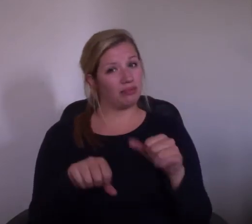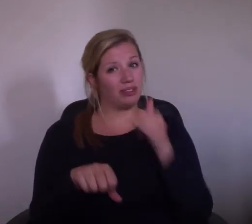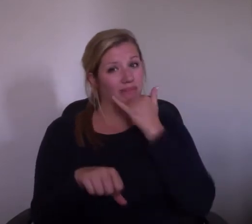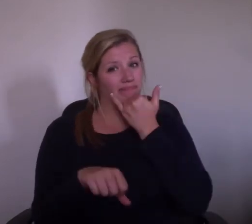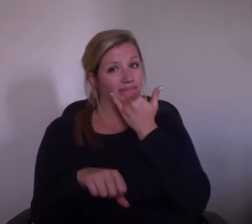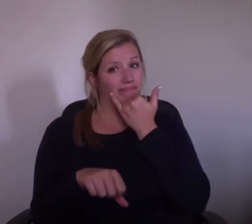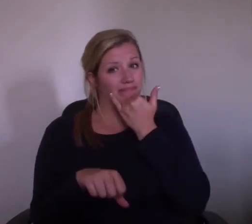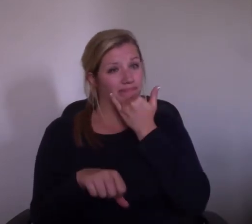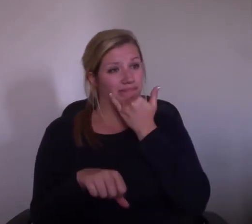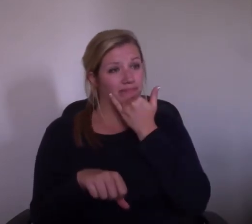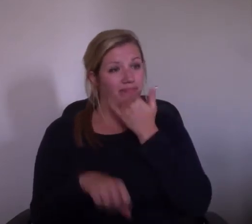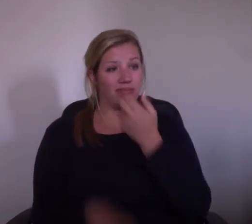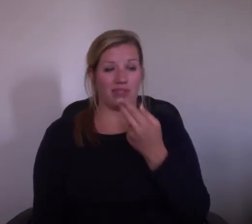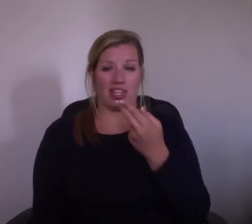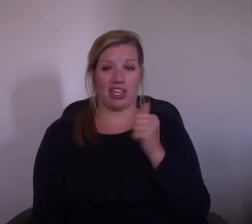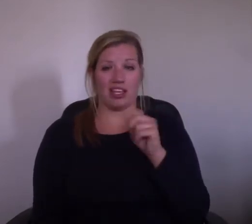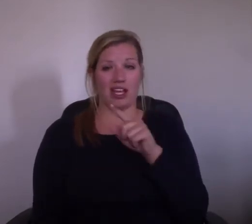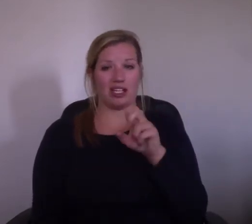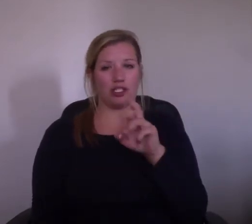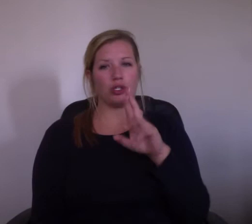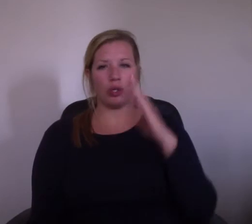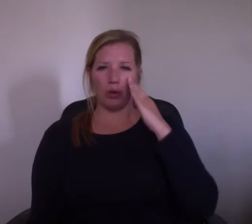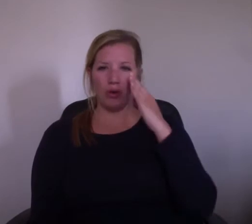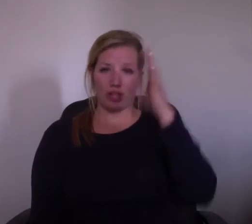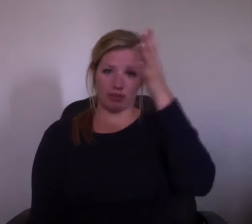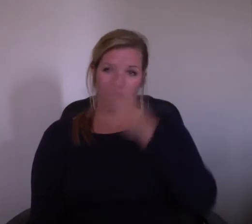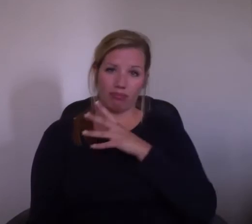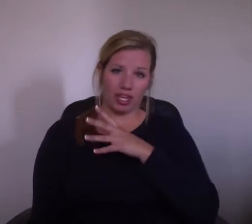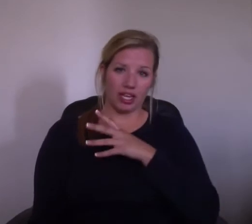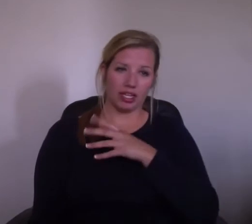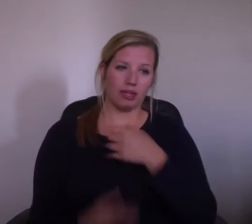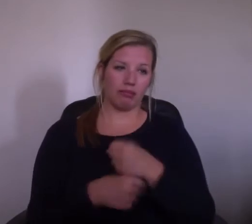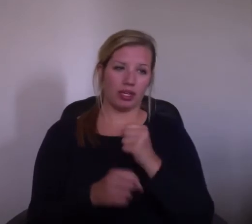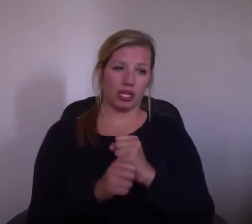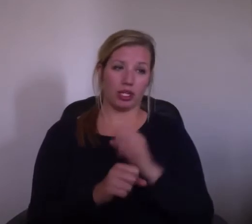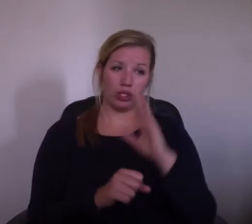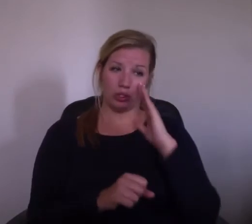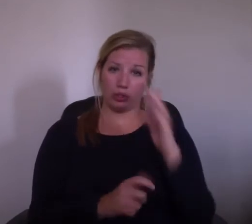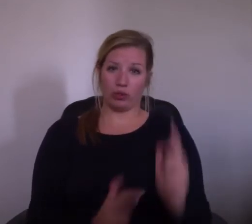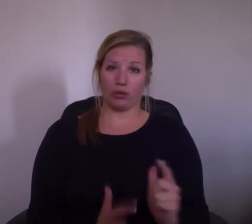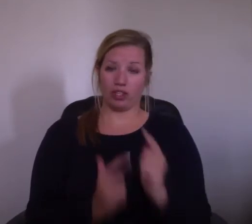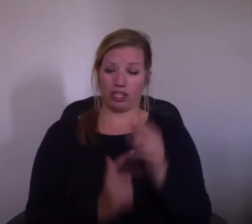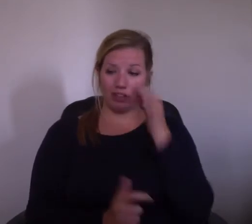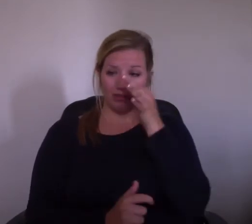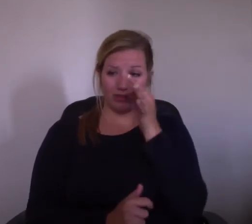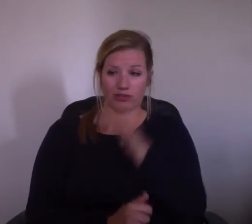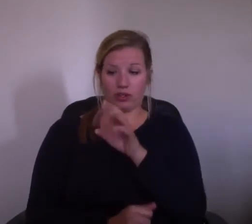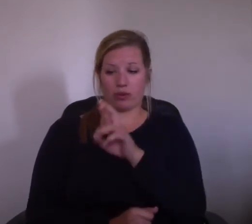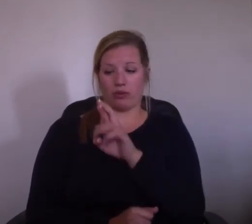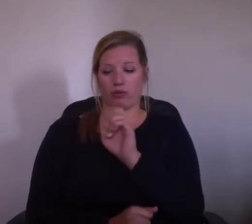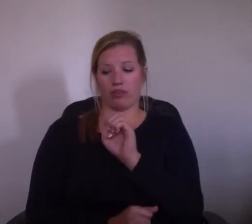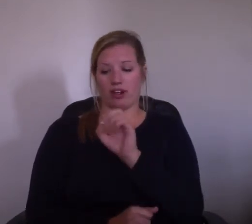man-made hazards. These are things like hazardous material sites. Do you live near a refinery? Do you live near